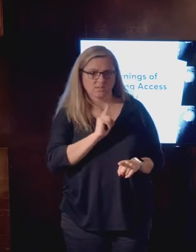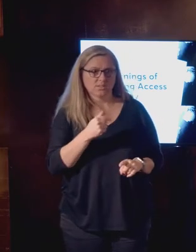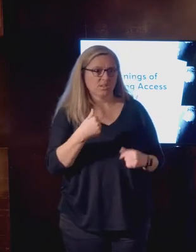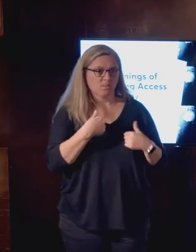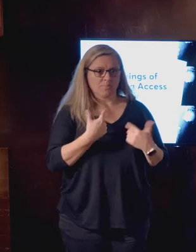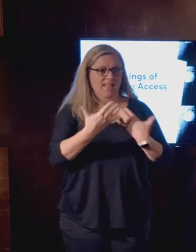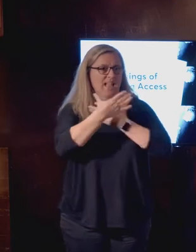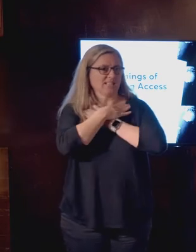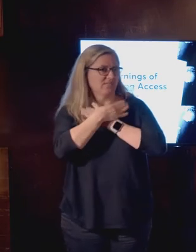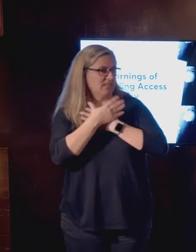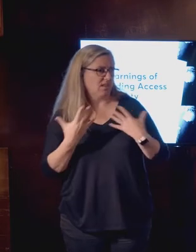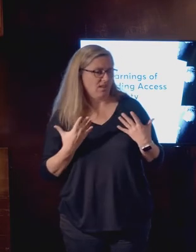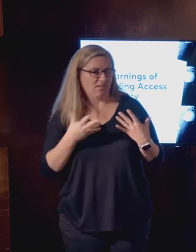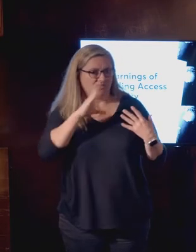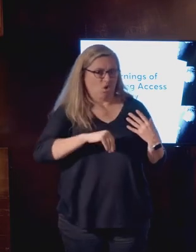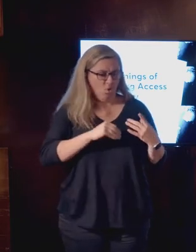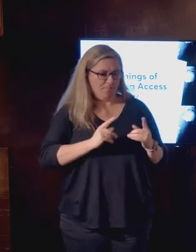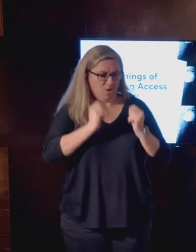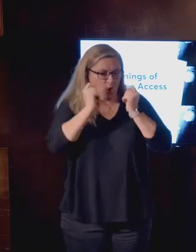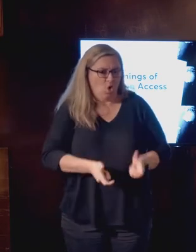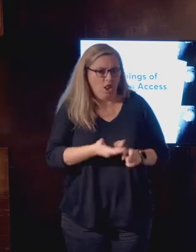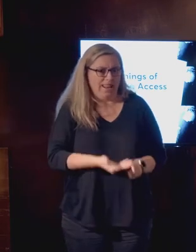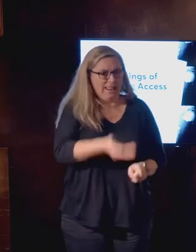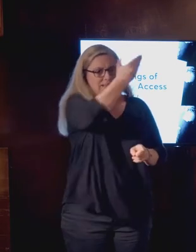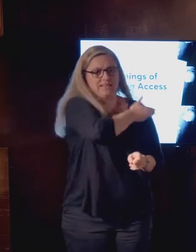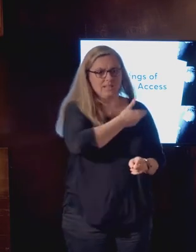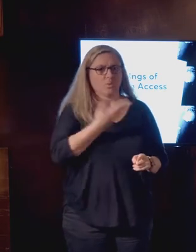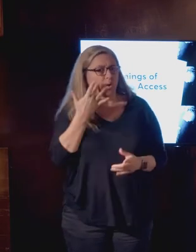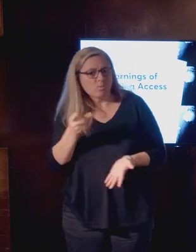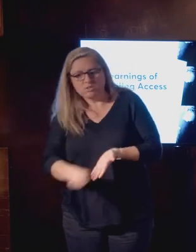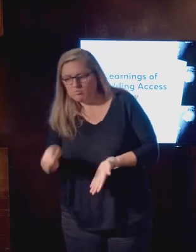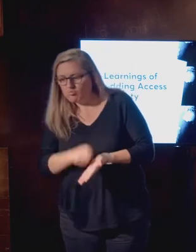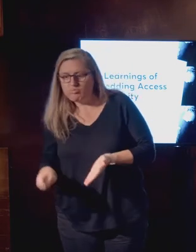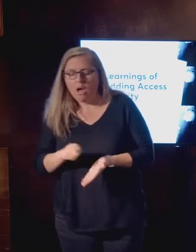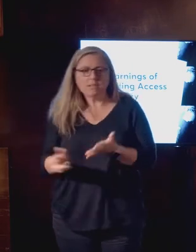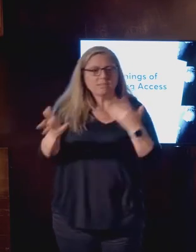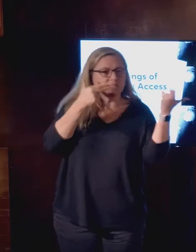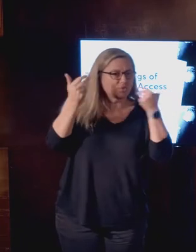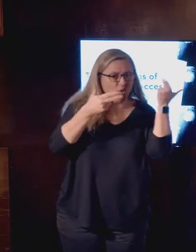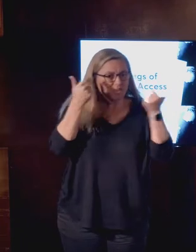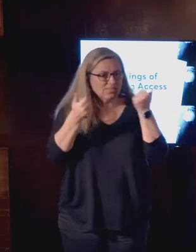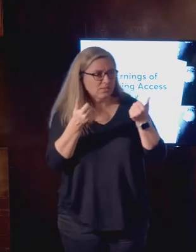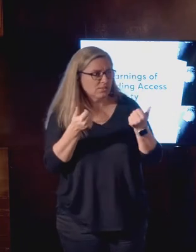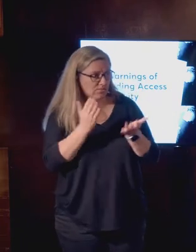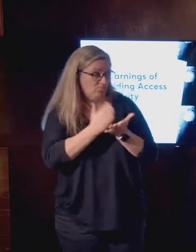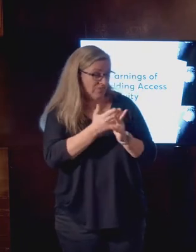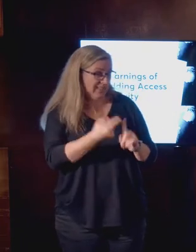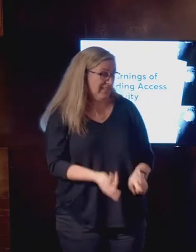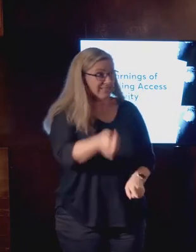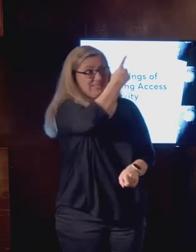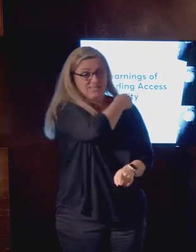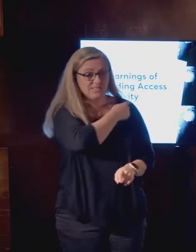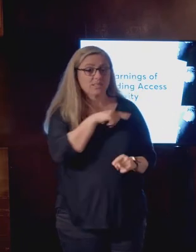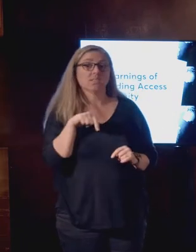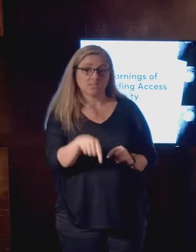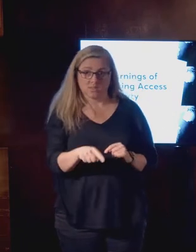I would have had Asphyxia with us even earlier, like, you know, come in when we're writing some songs, even earlier. But